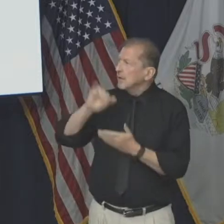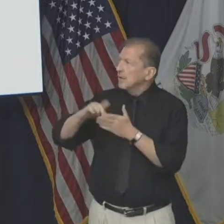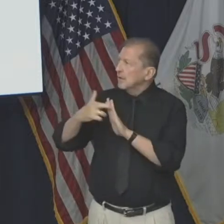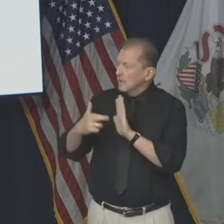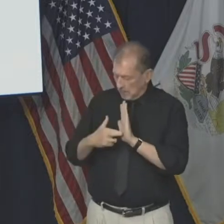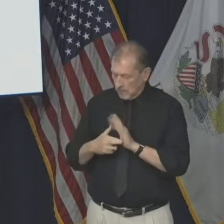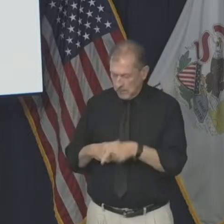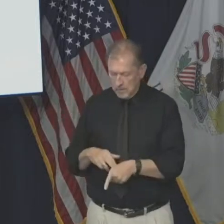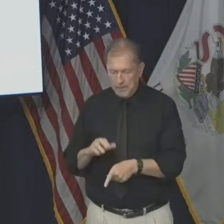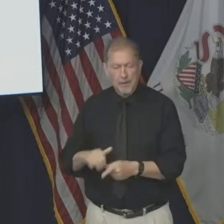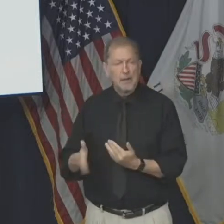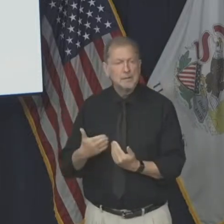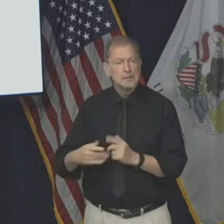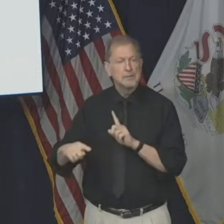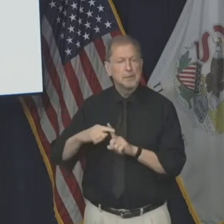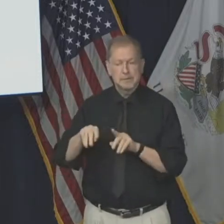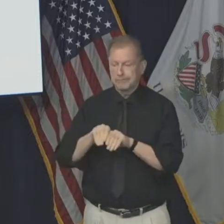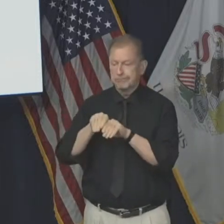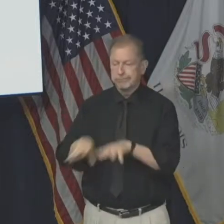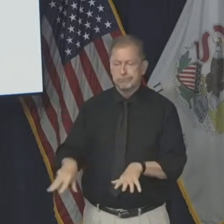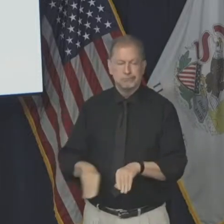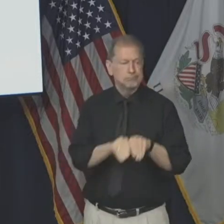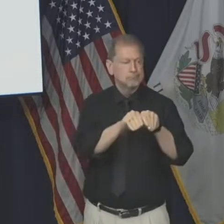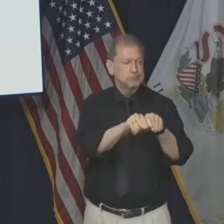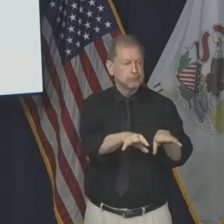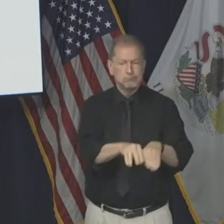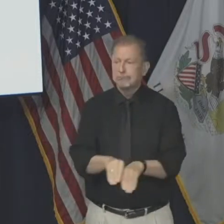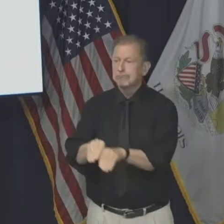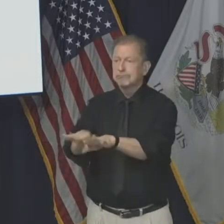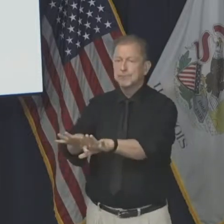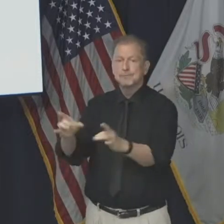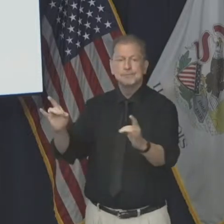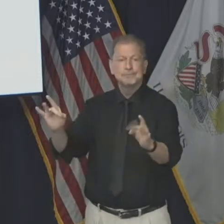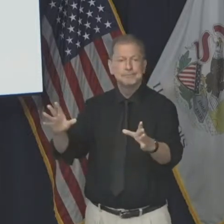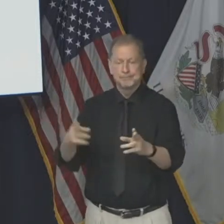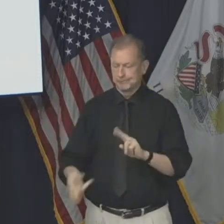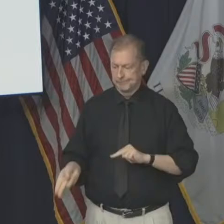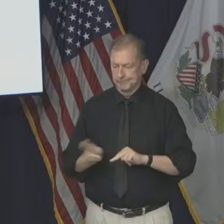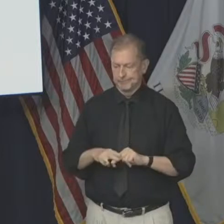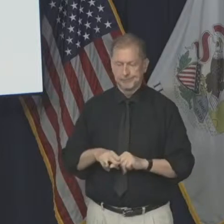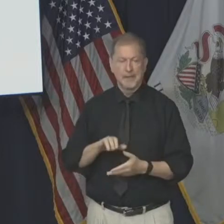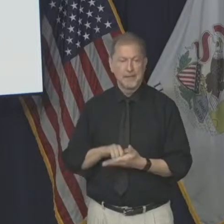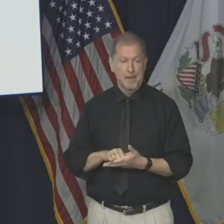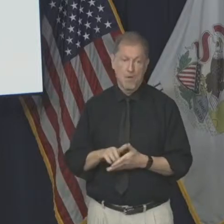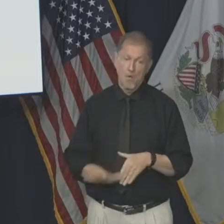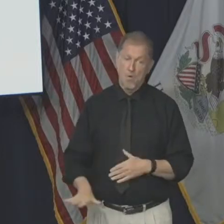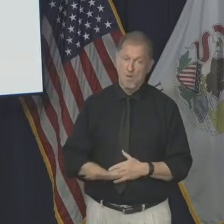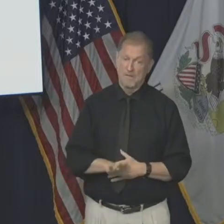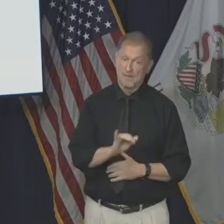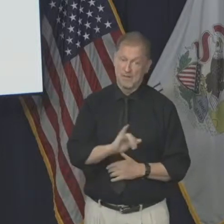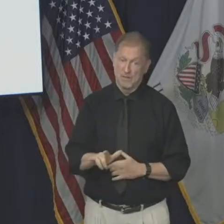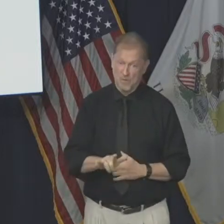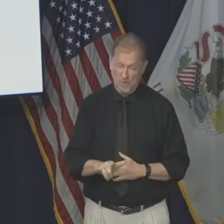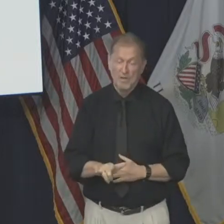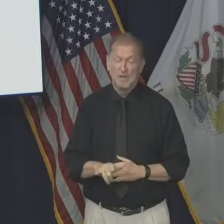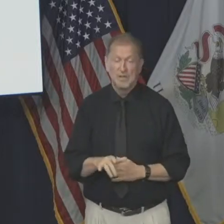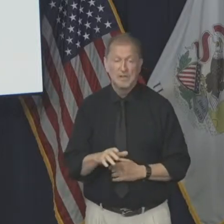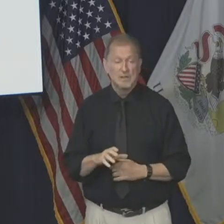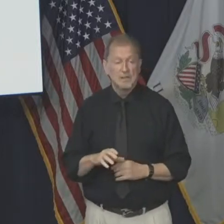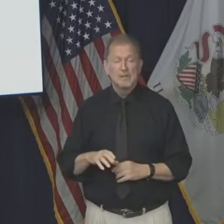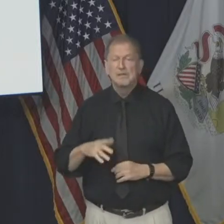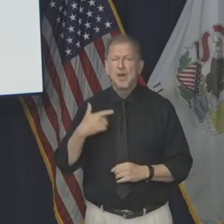spreading locations. These are places that are amplifying the virus across the state. And so, when you've